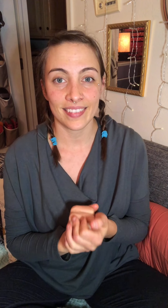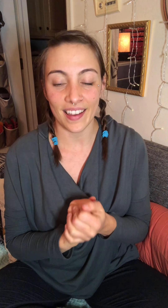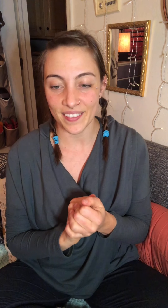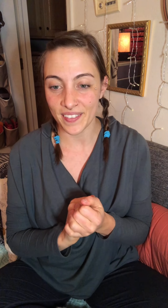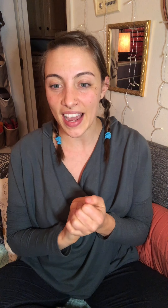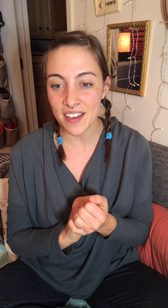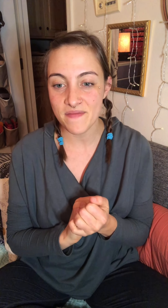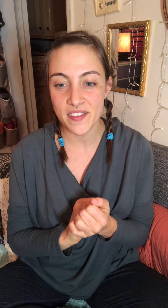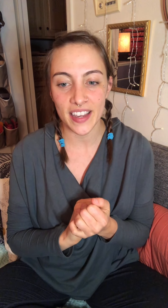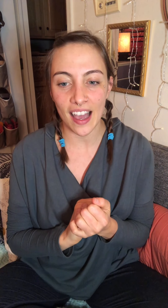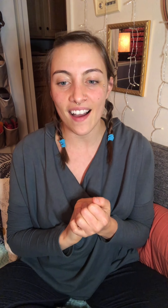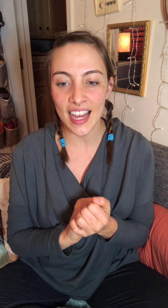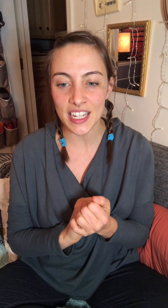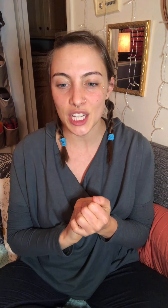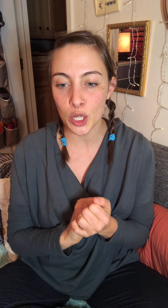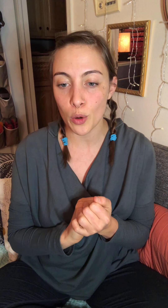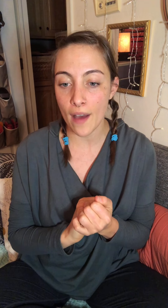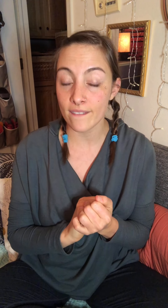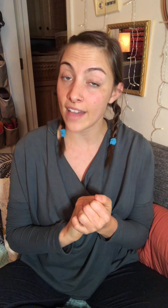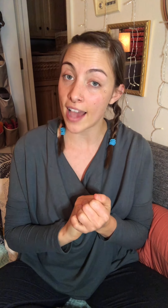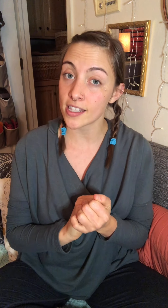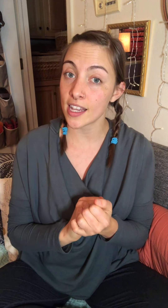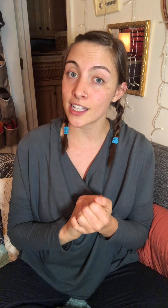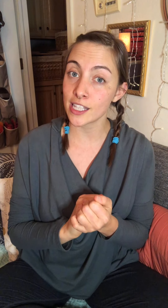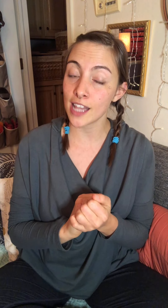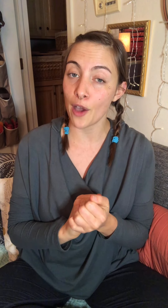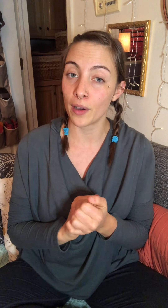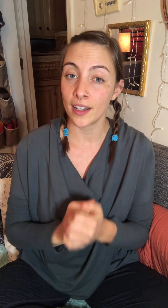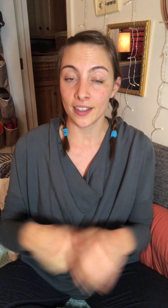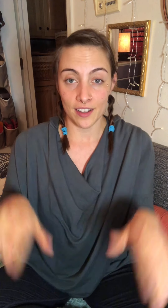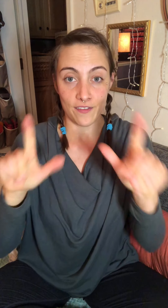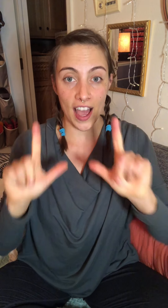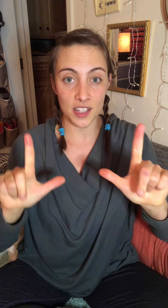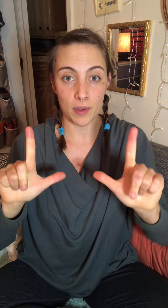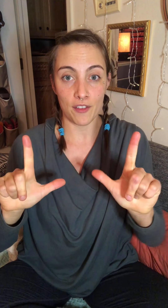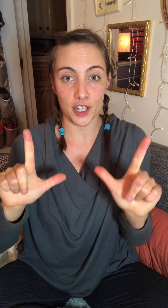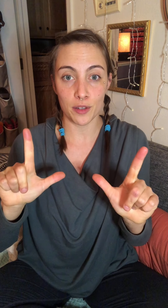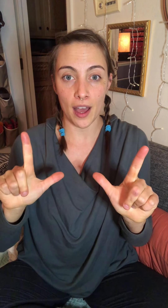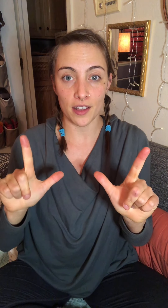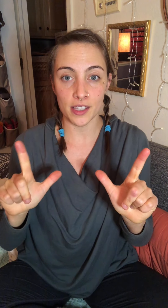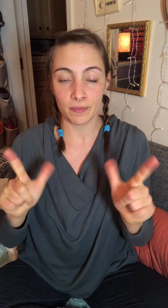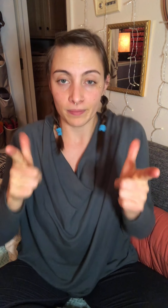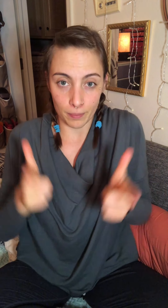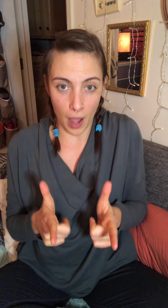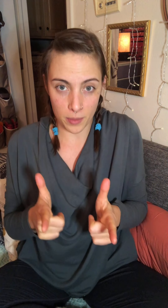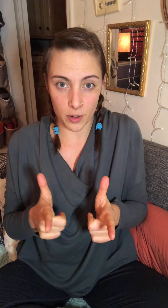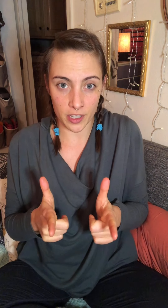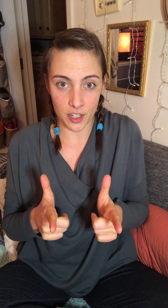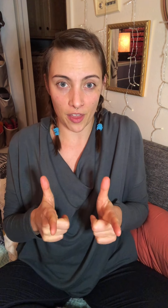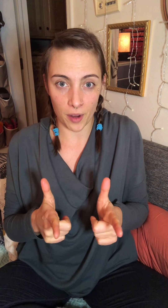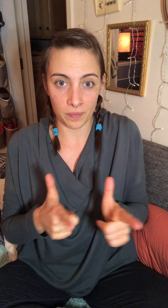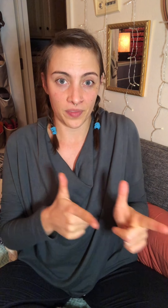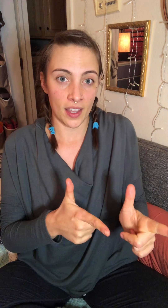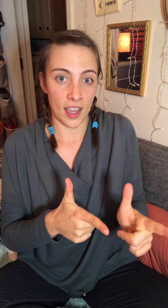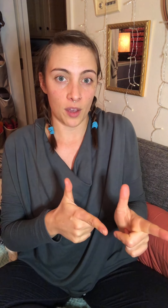All right, moving on to fast and slow. Fast, we have our 2 L's, palms towards each other, and we're going